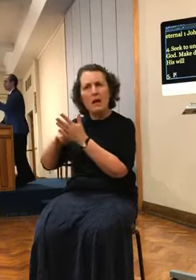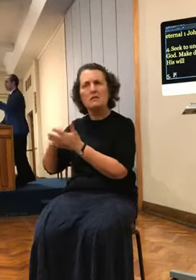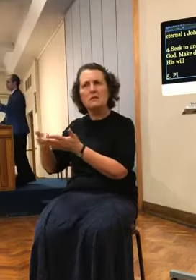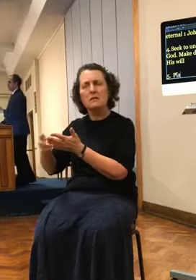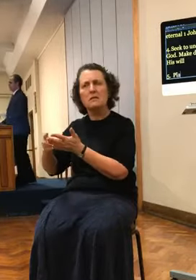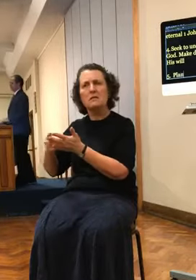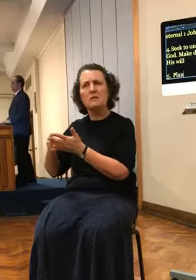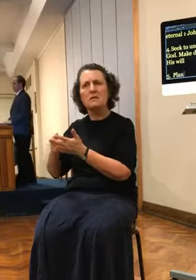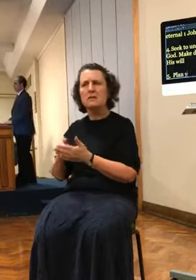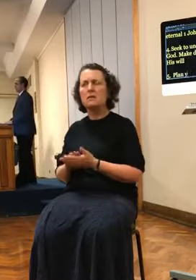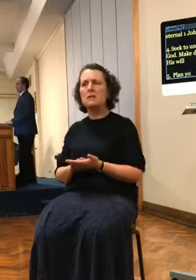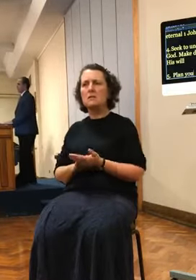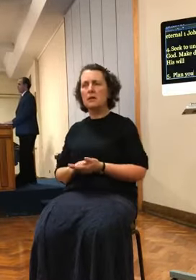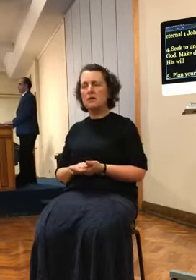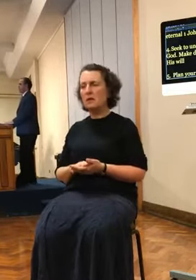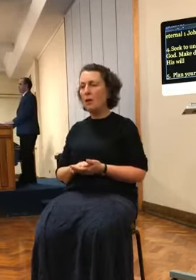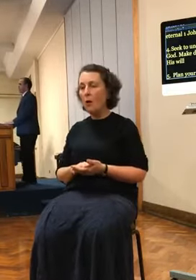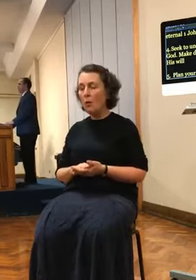the right time.